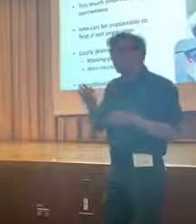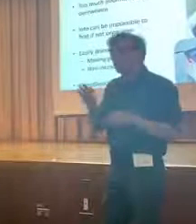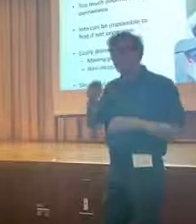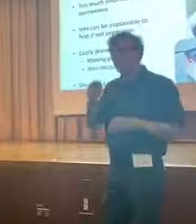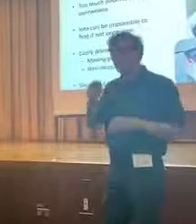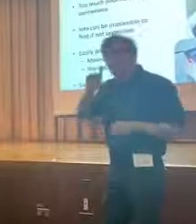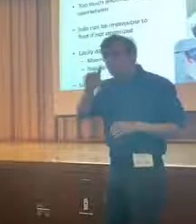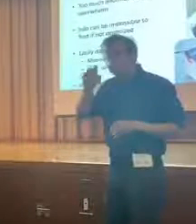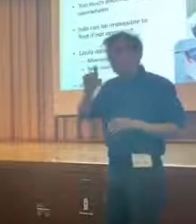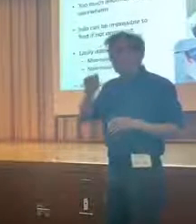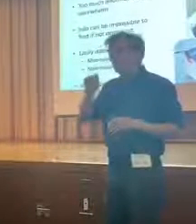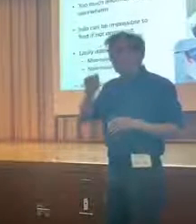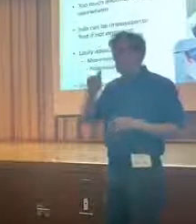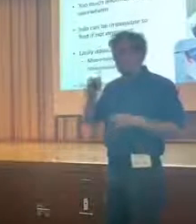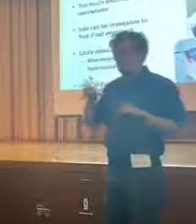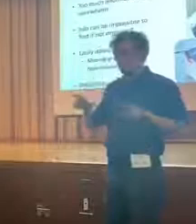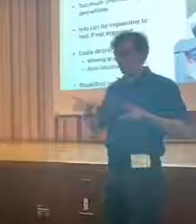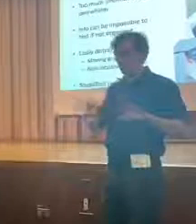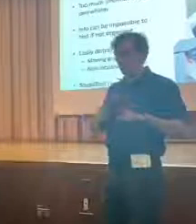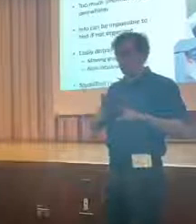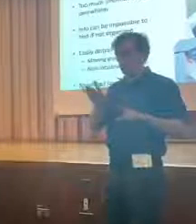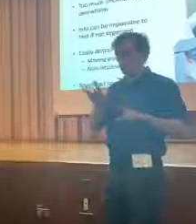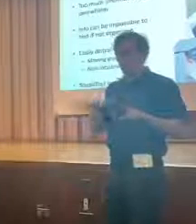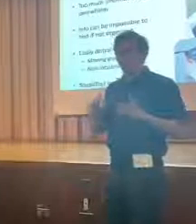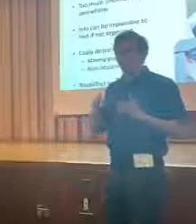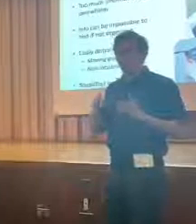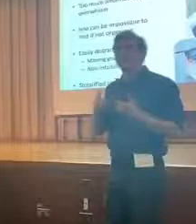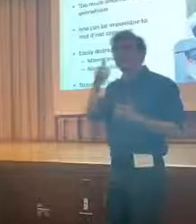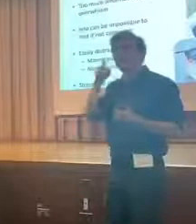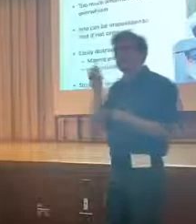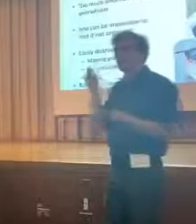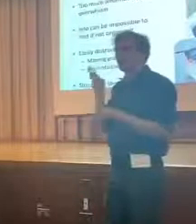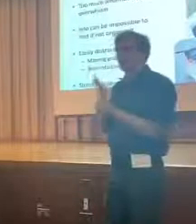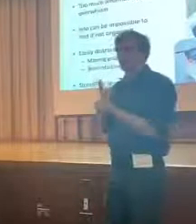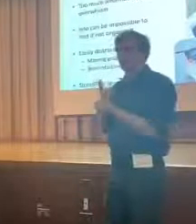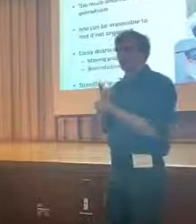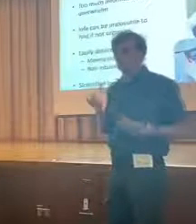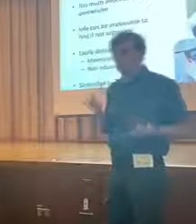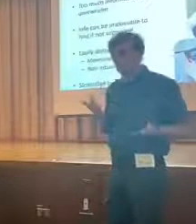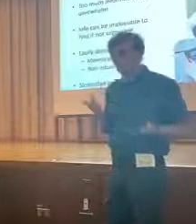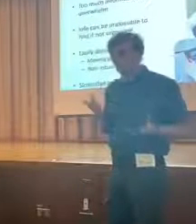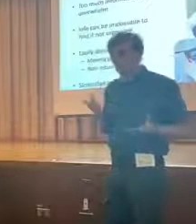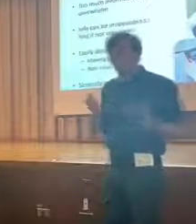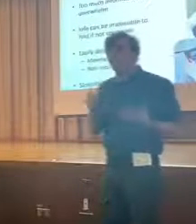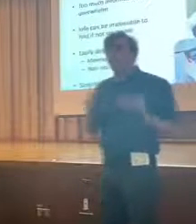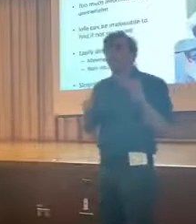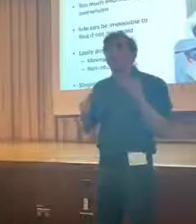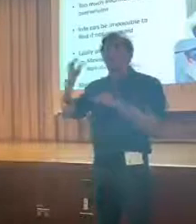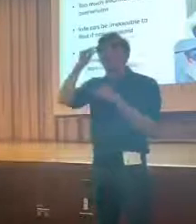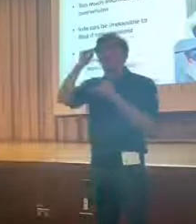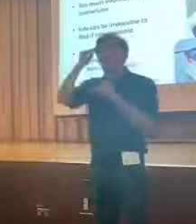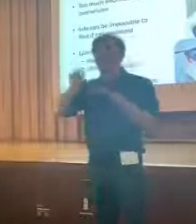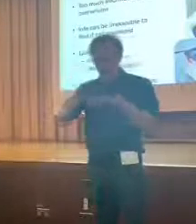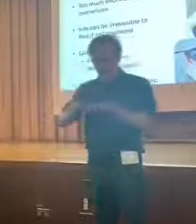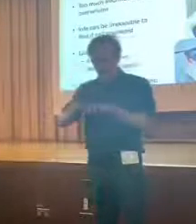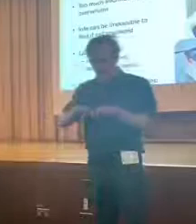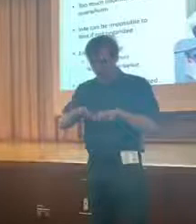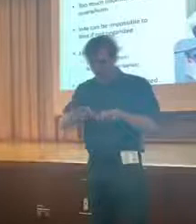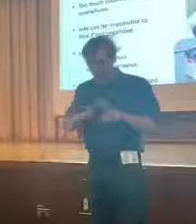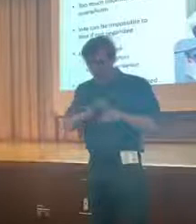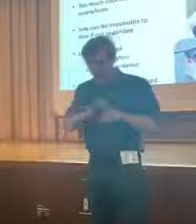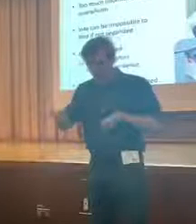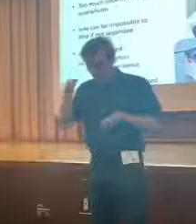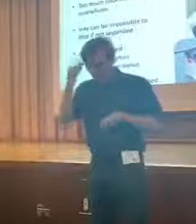navigate, and that's why she preferred it. Because too much information can overwhelm her. Information